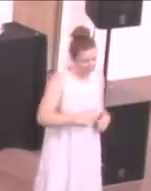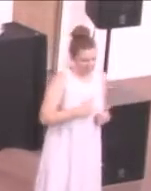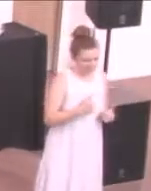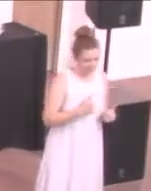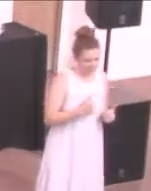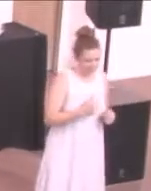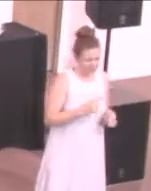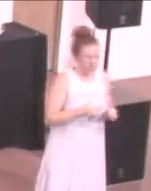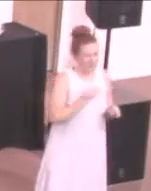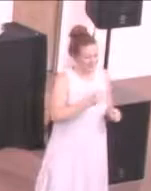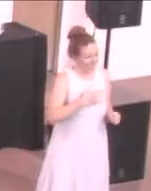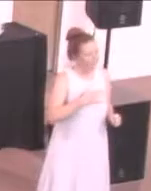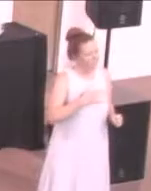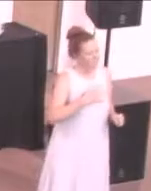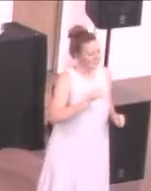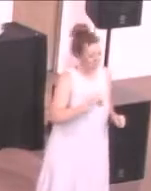it.